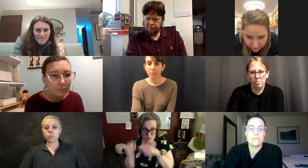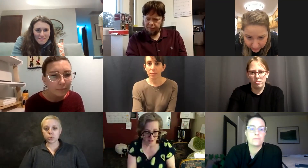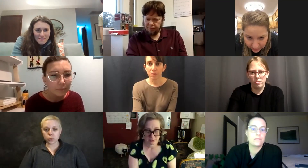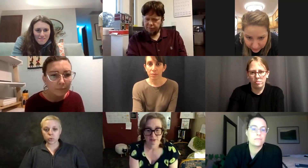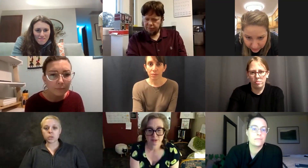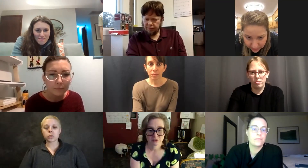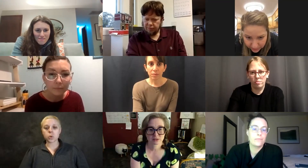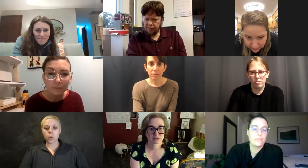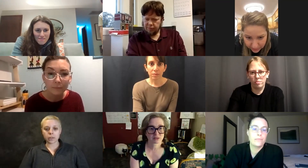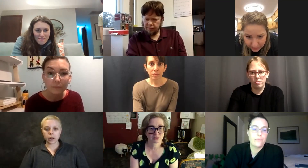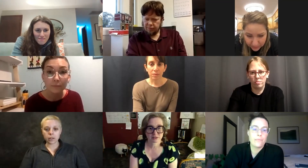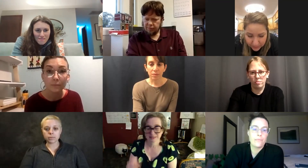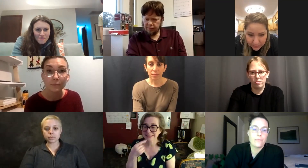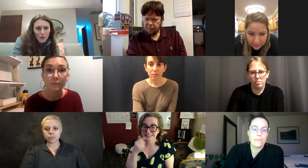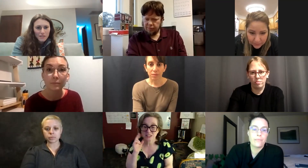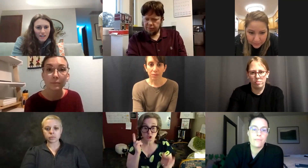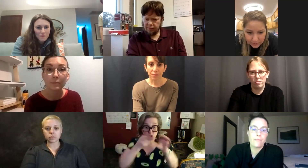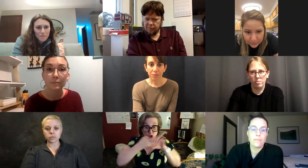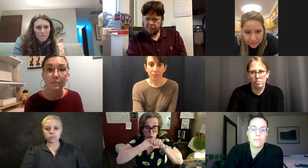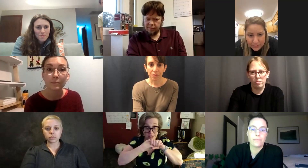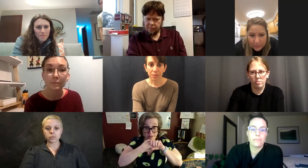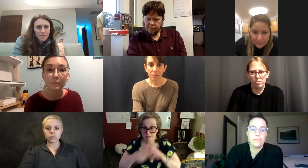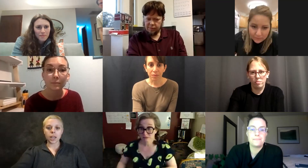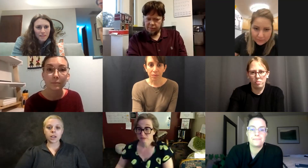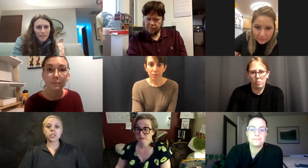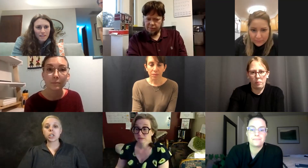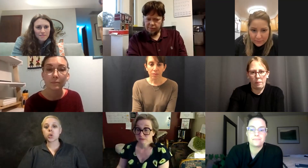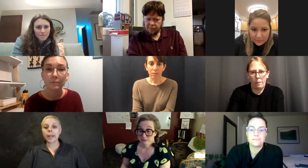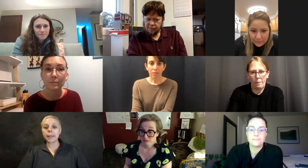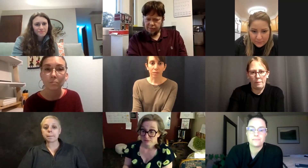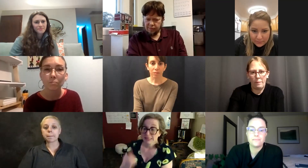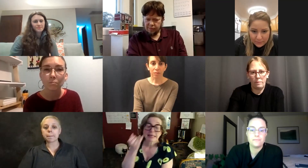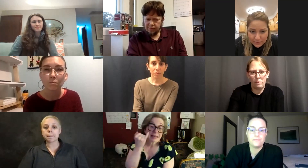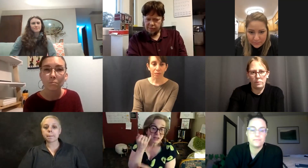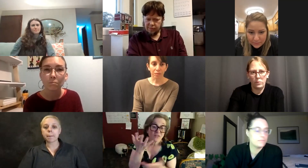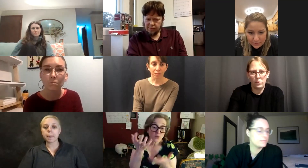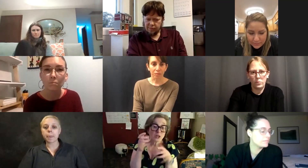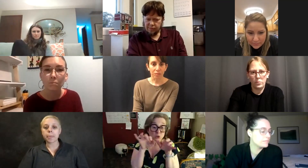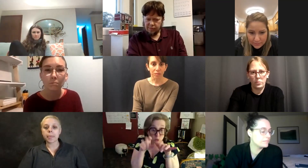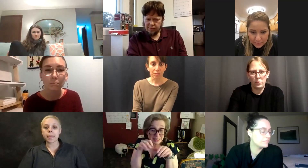There's a blue square there, and it'll say join.